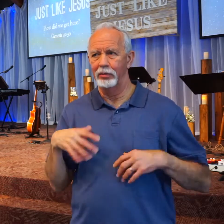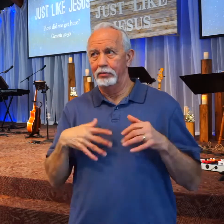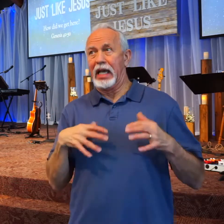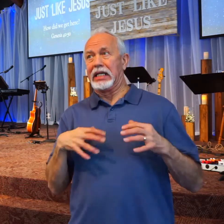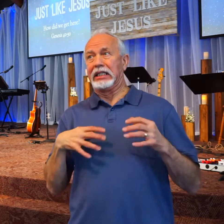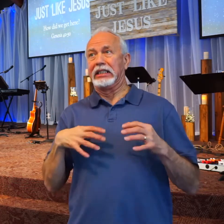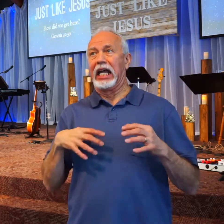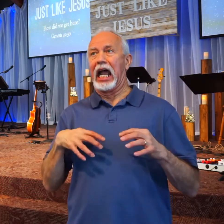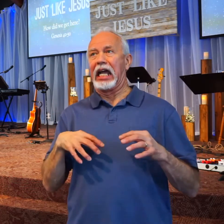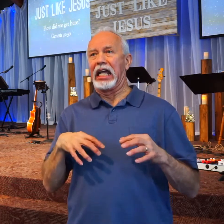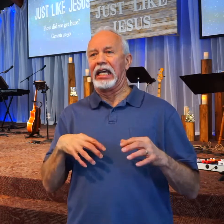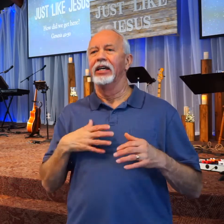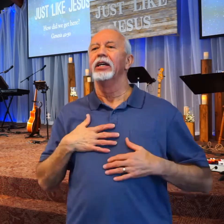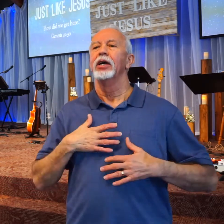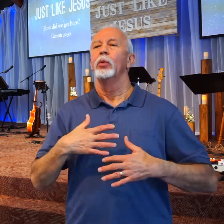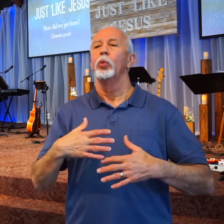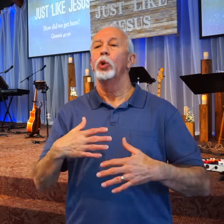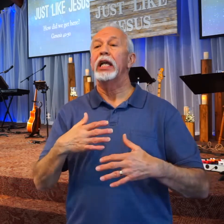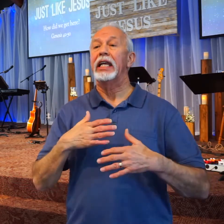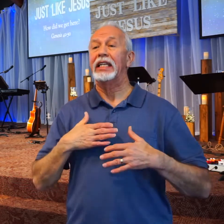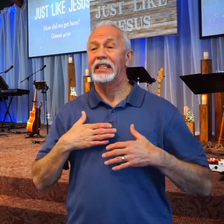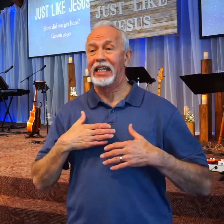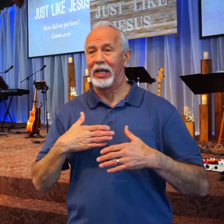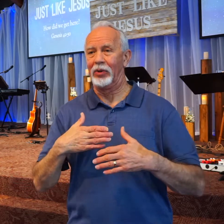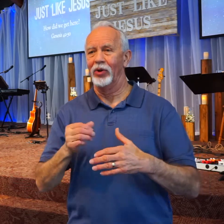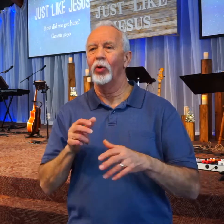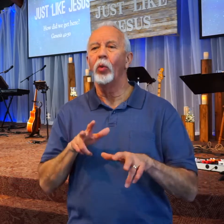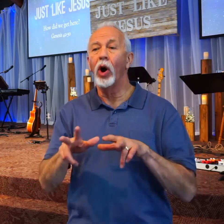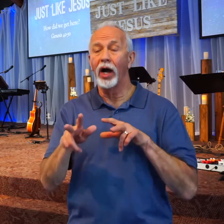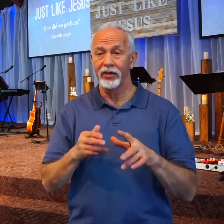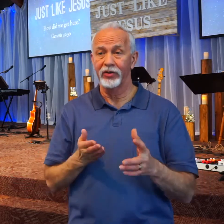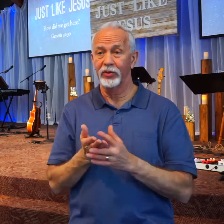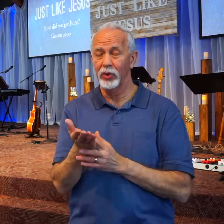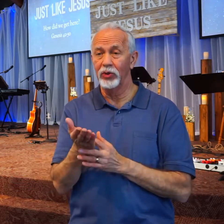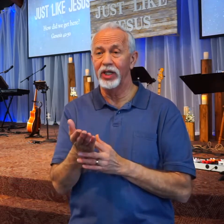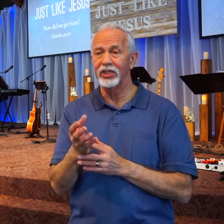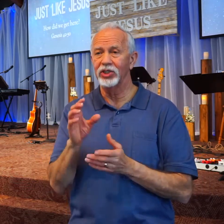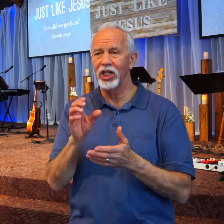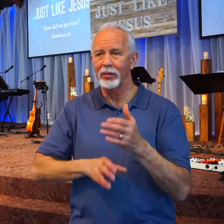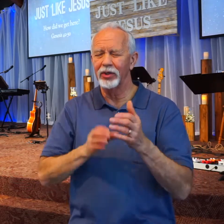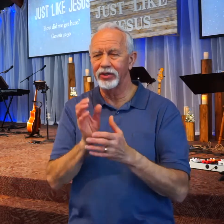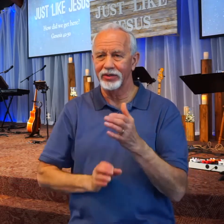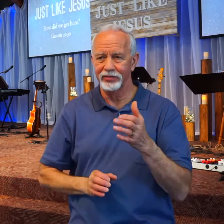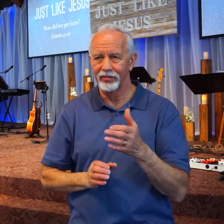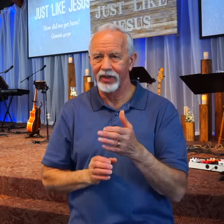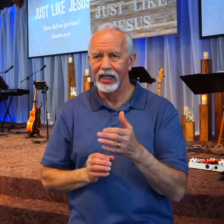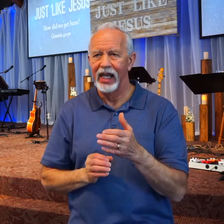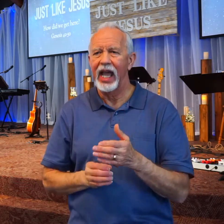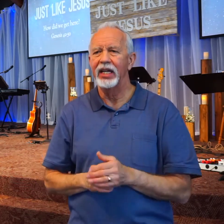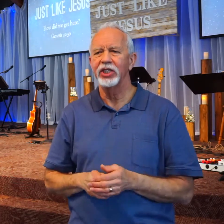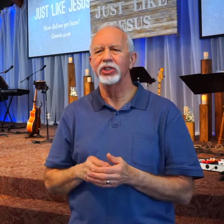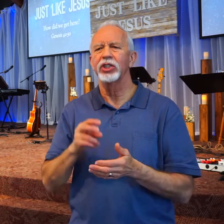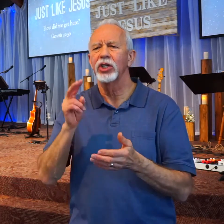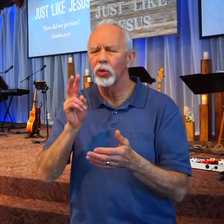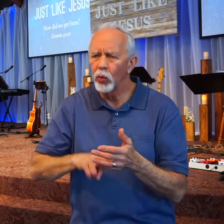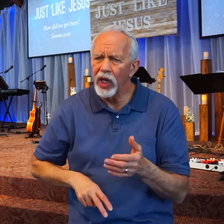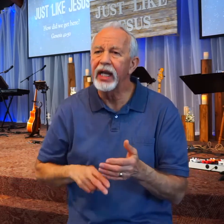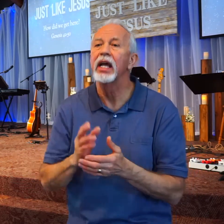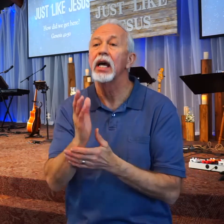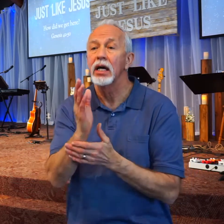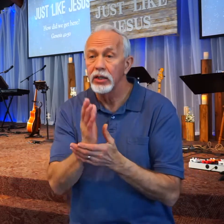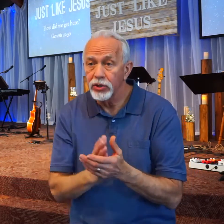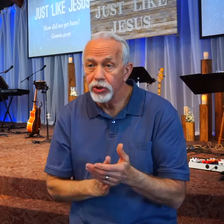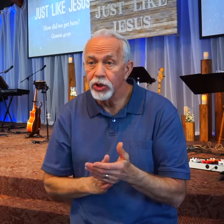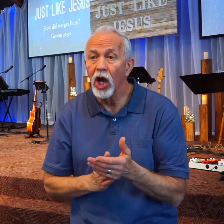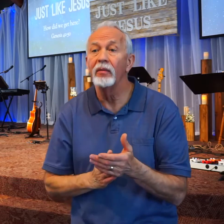attack, breathe deep, okay? We're going to walk through these chapters with a highlighter in our hands, and we are going to highlight the